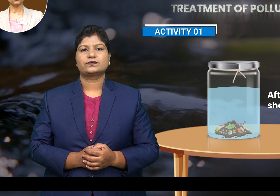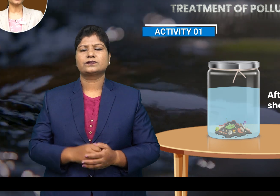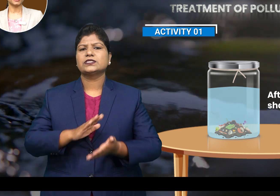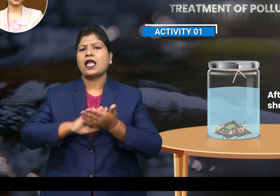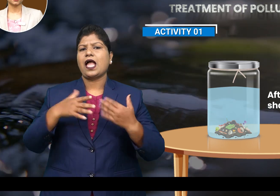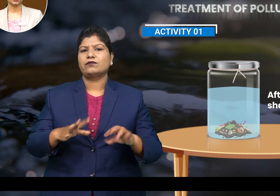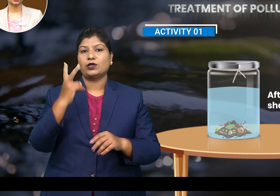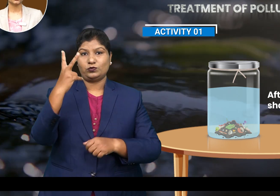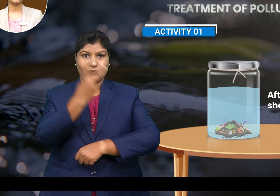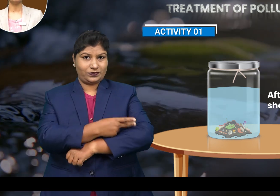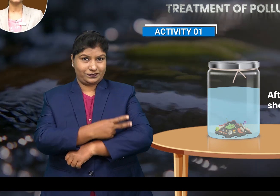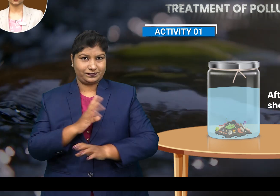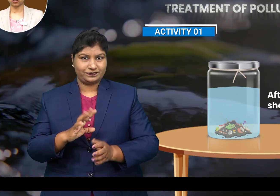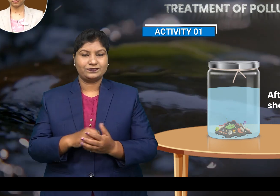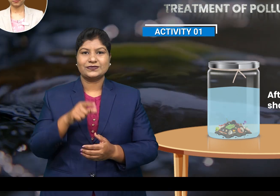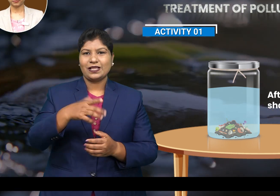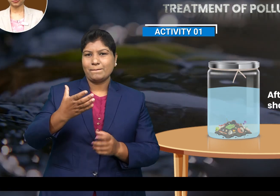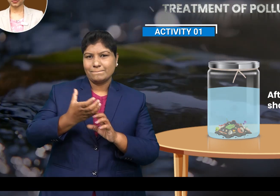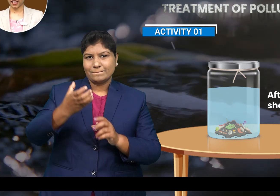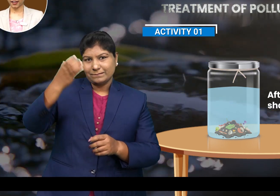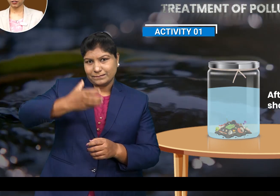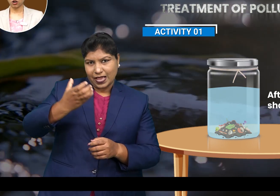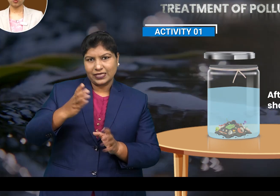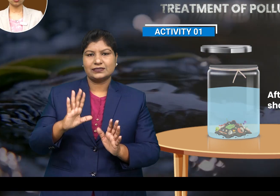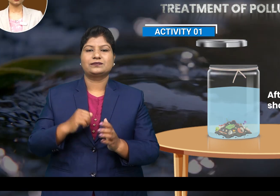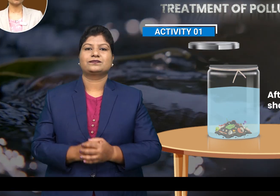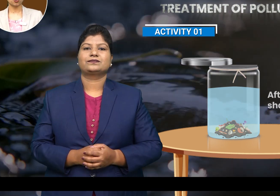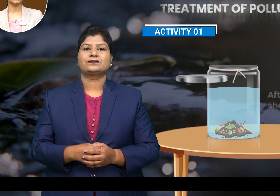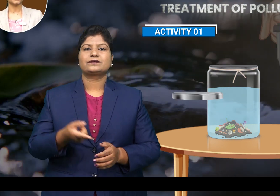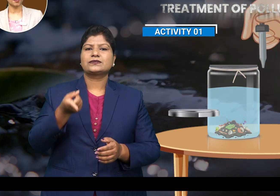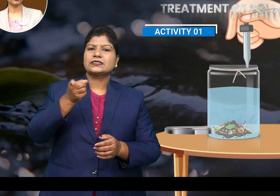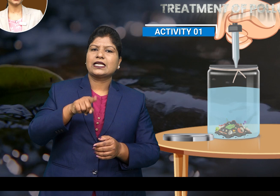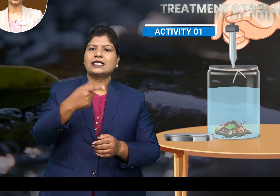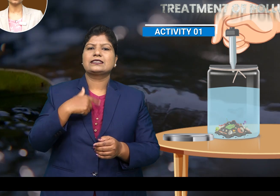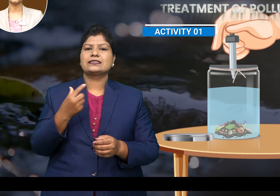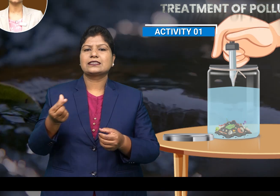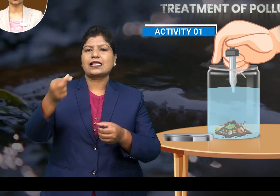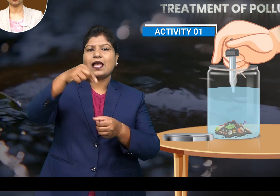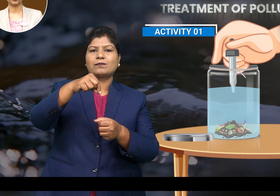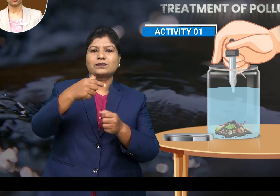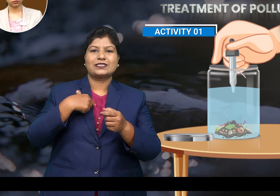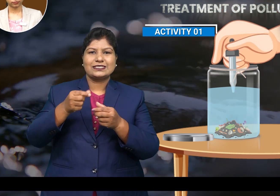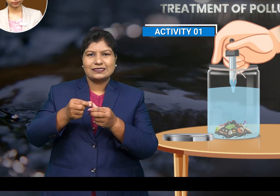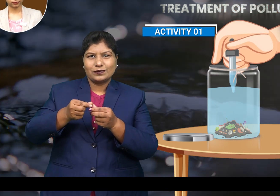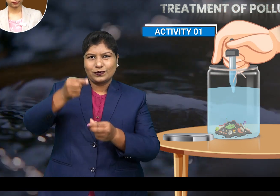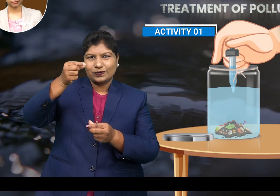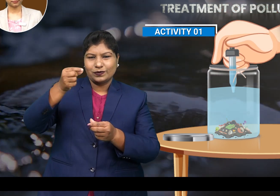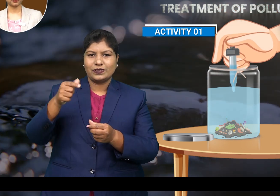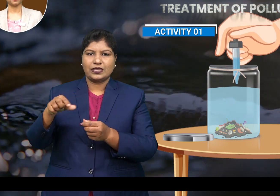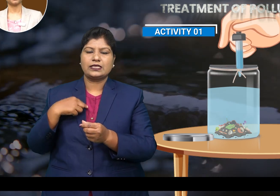After 2 days, shake the mixture and pour a small sample into a test tube.